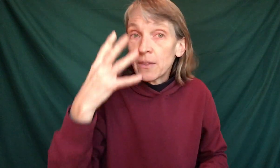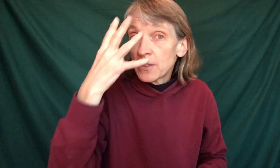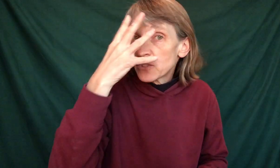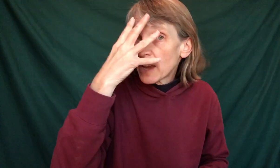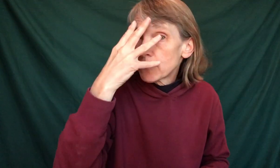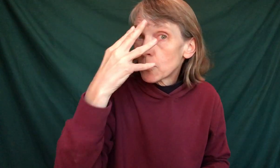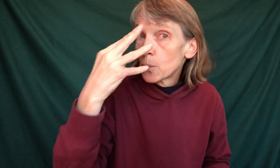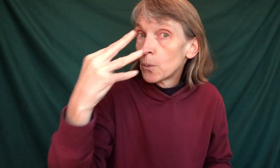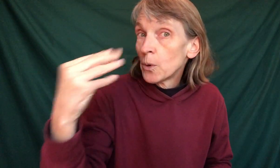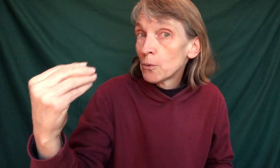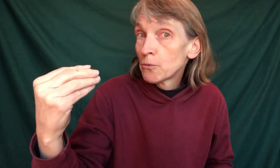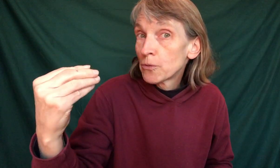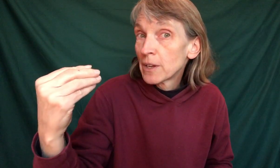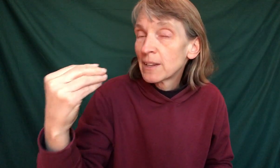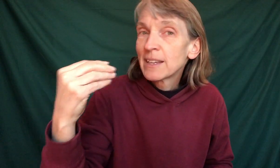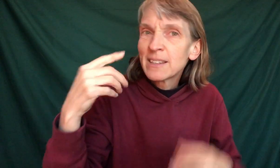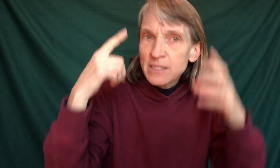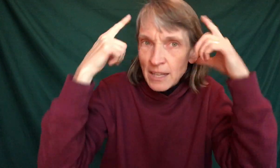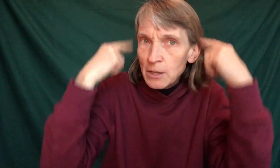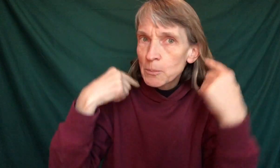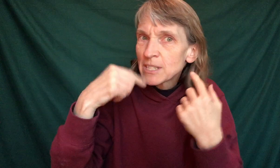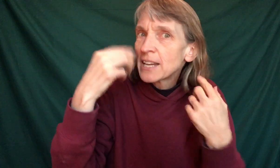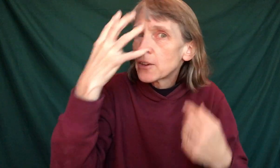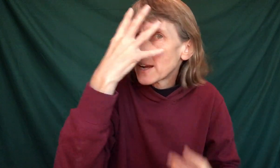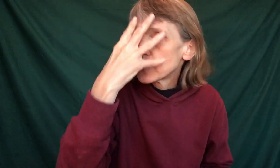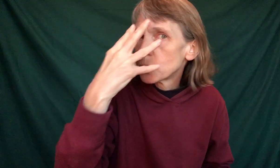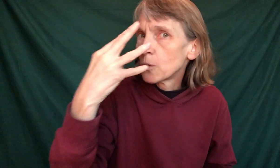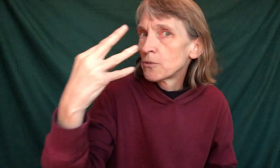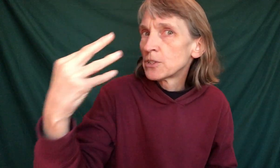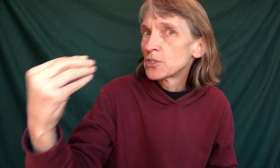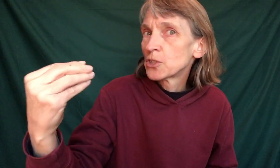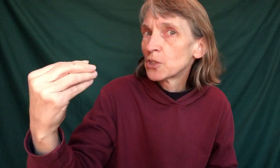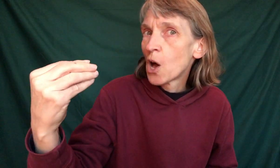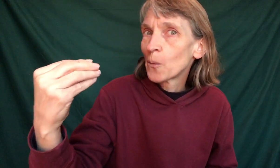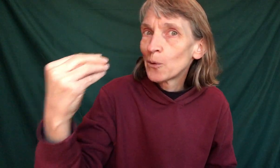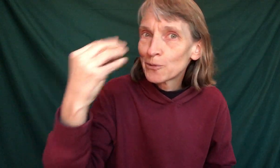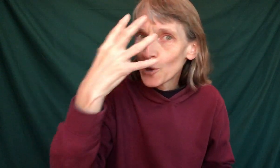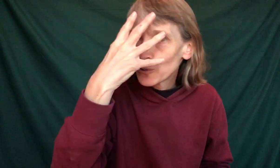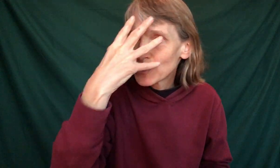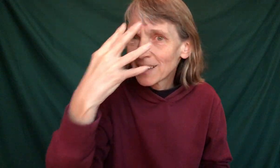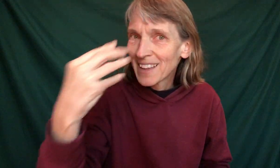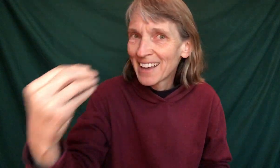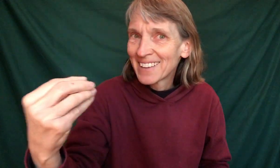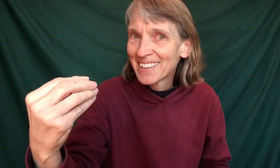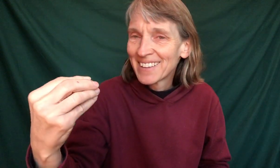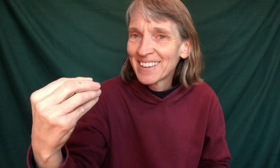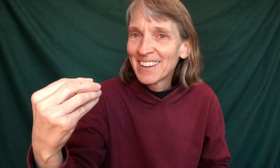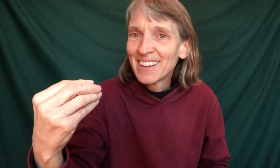The sign for wolf is like you're pretending your head is a wolf, and this is your long wolf nose, like that.